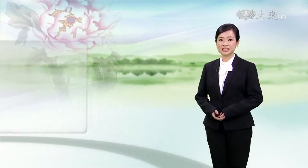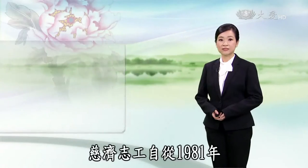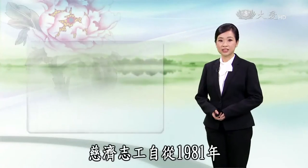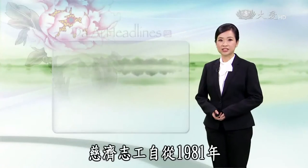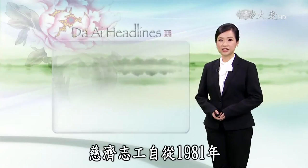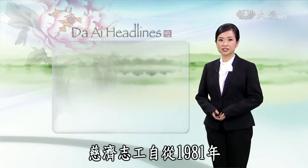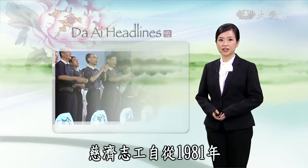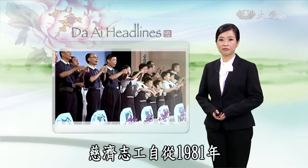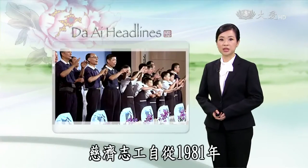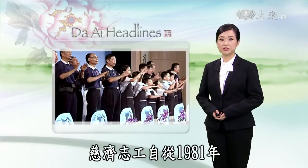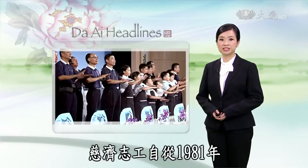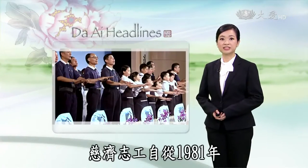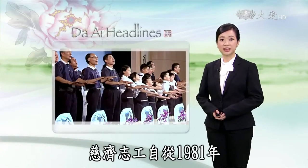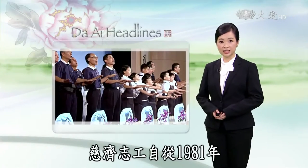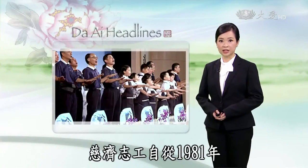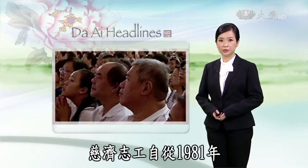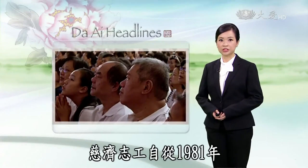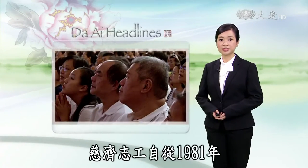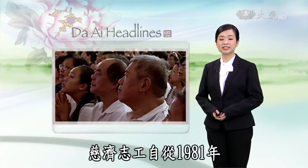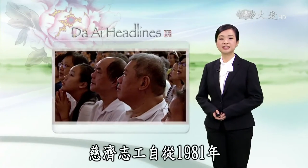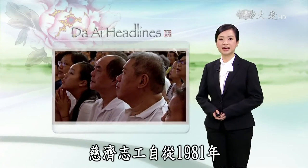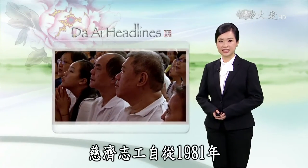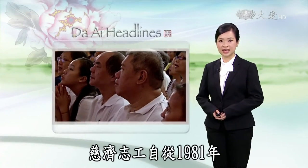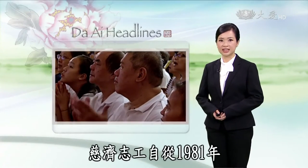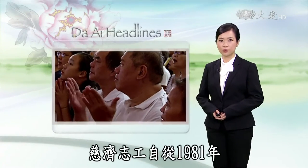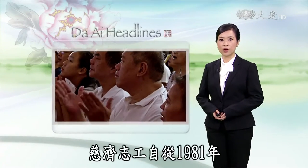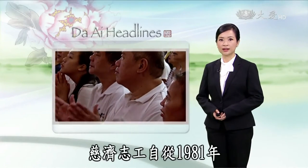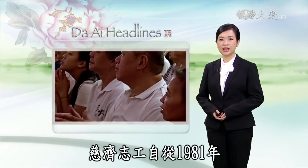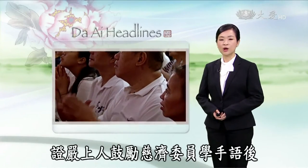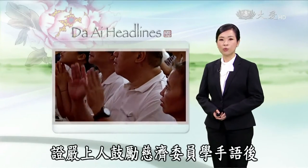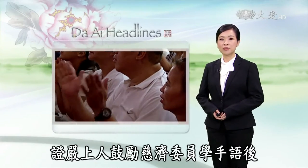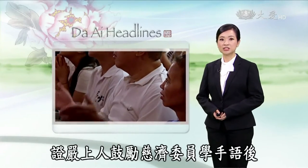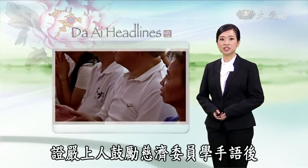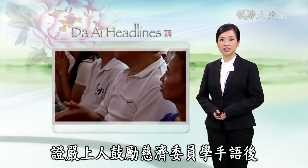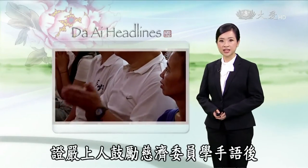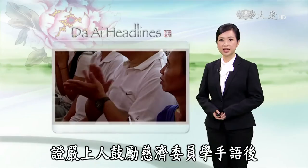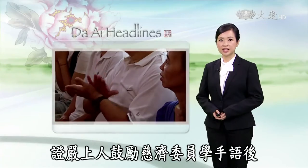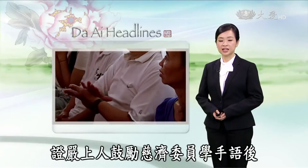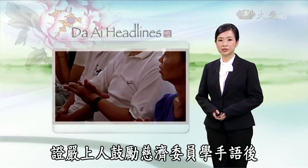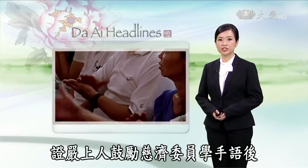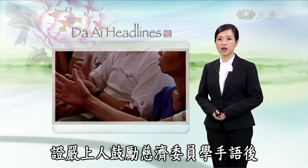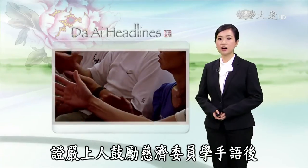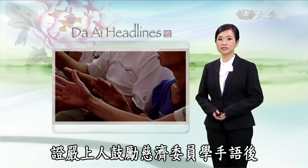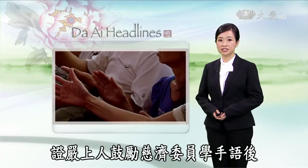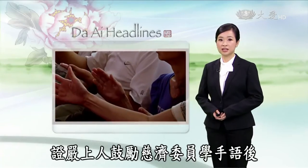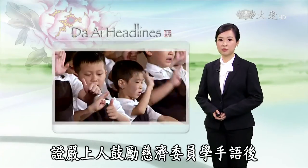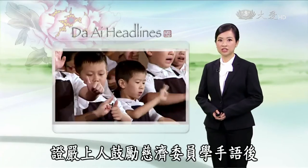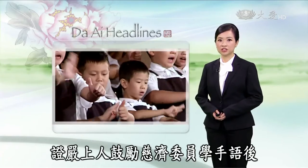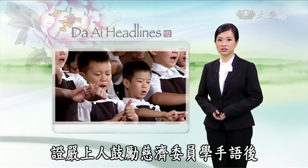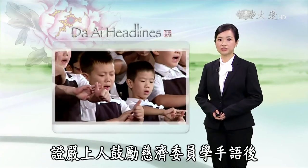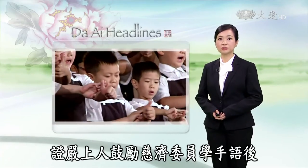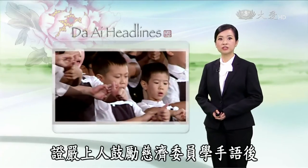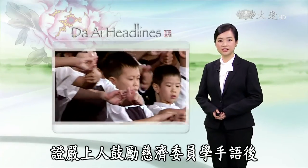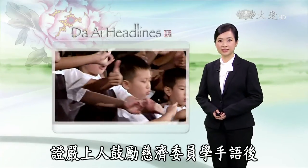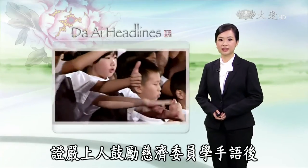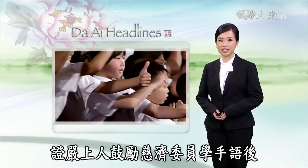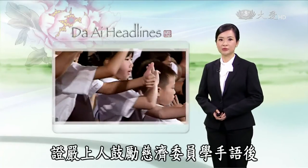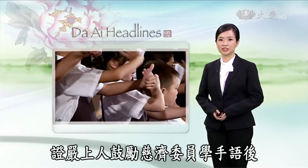City volunteers have been using sign language since 1981, when Master Cheng Yen encouraged all city commissioners to learn sign language